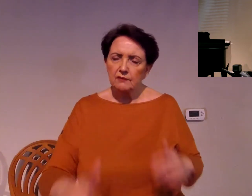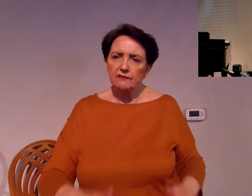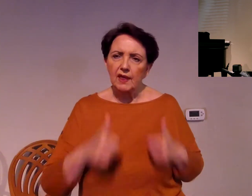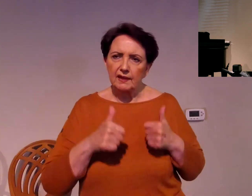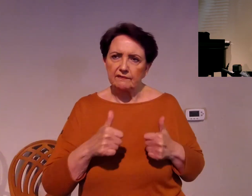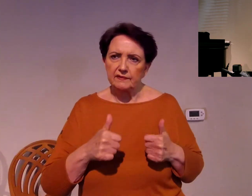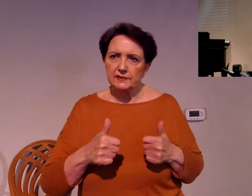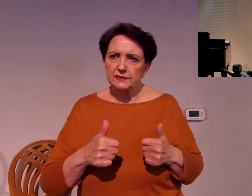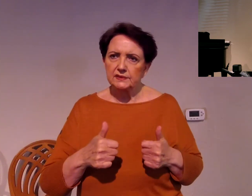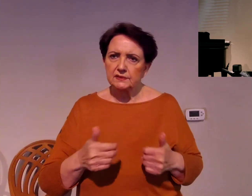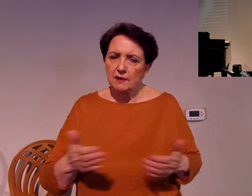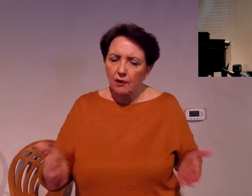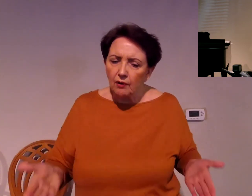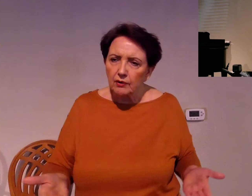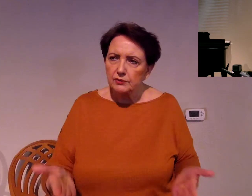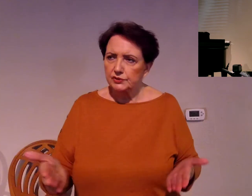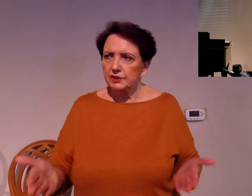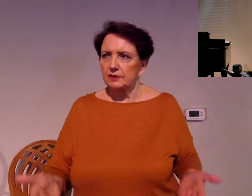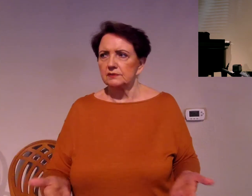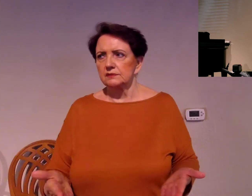urging us to do this.